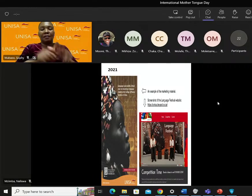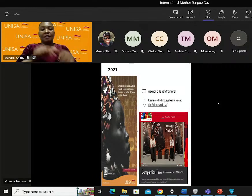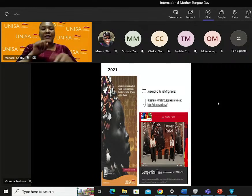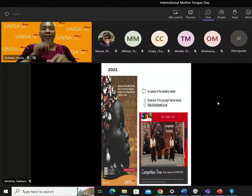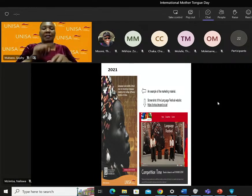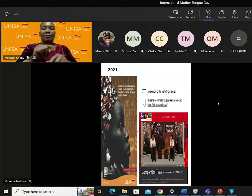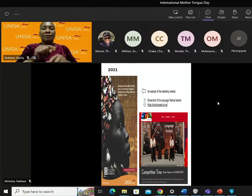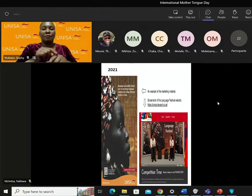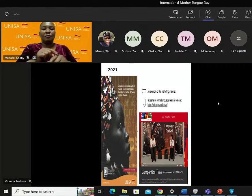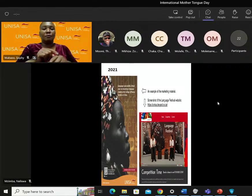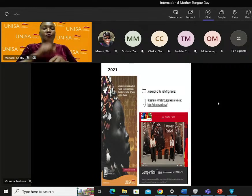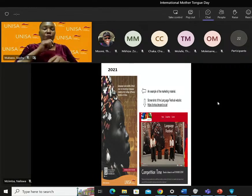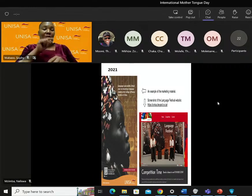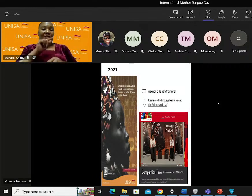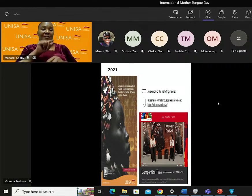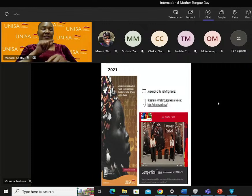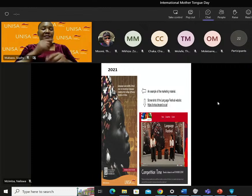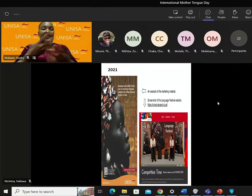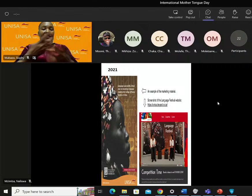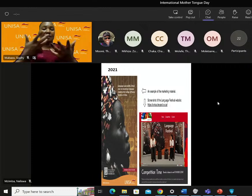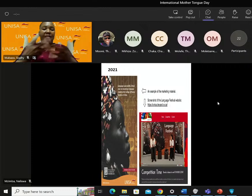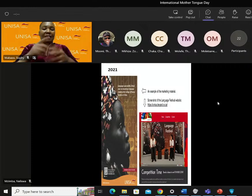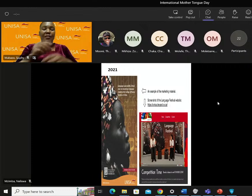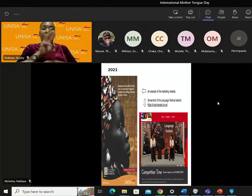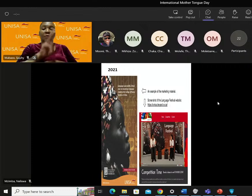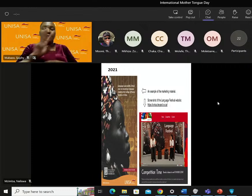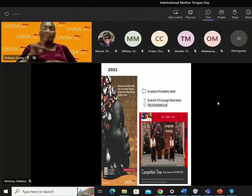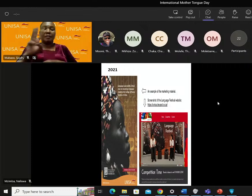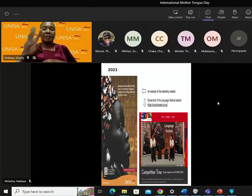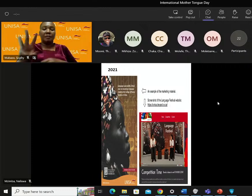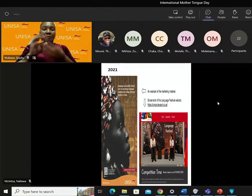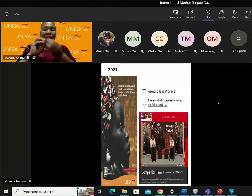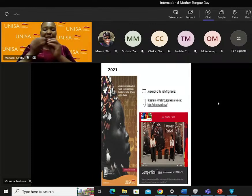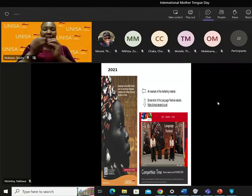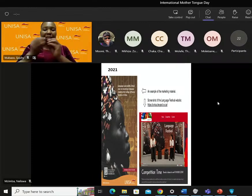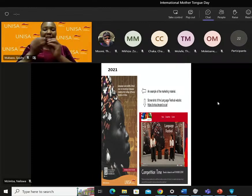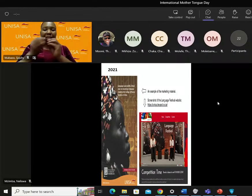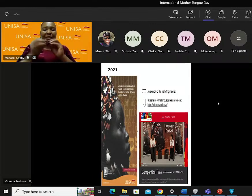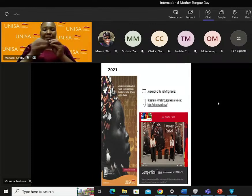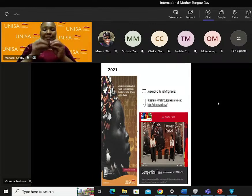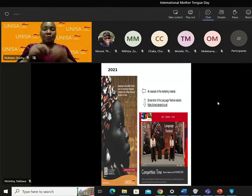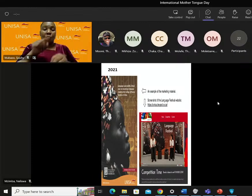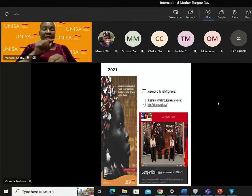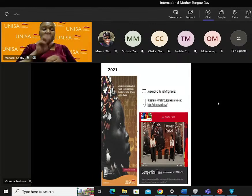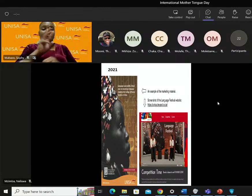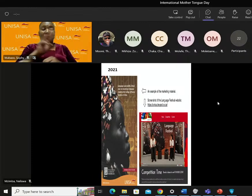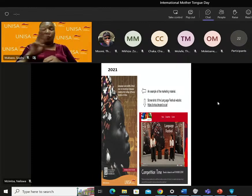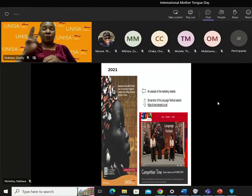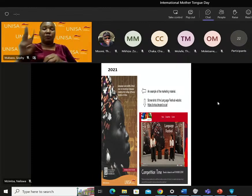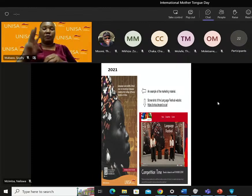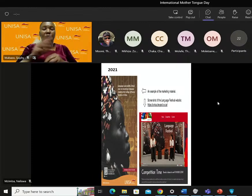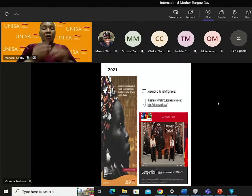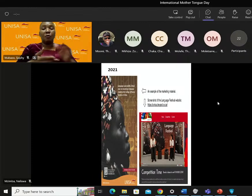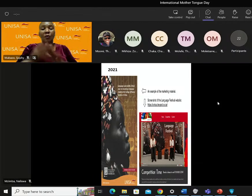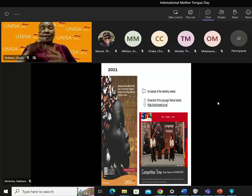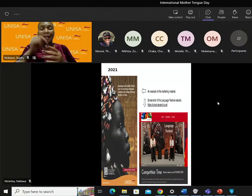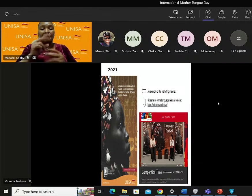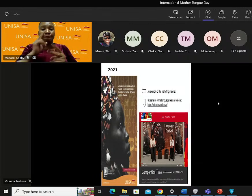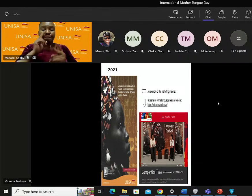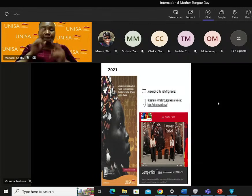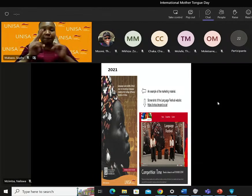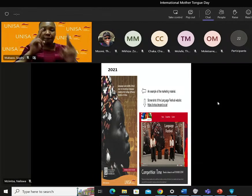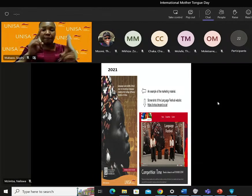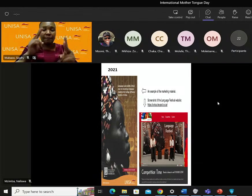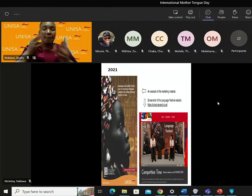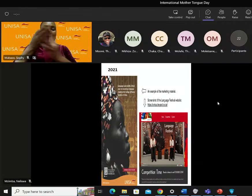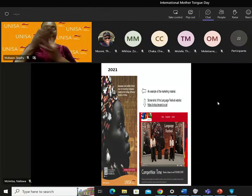used. And this is the website that we created, and on the website you could then go and access the play and